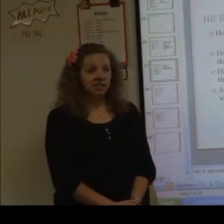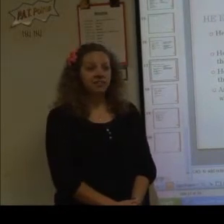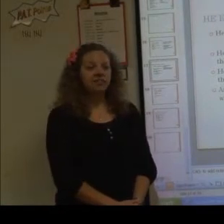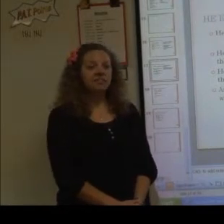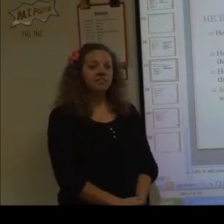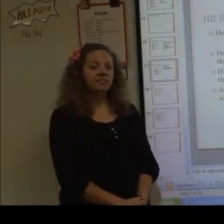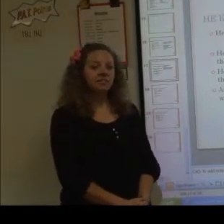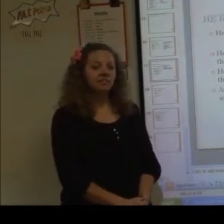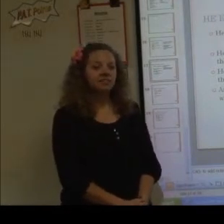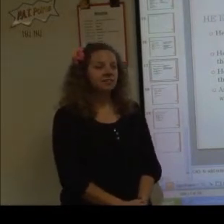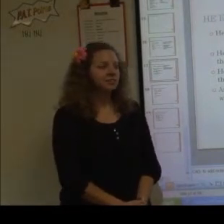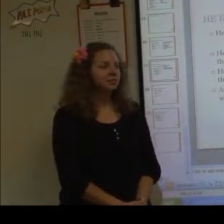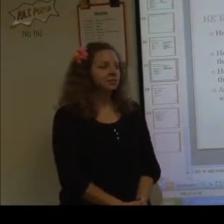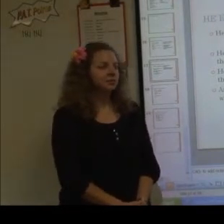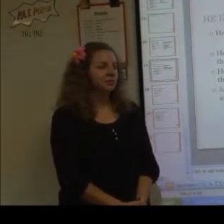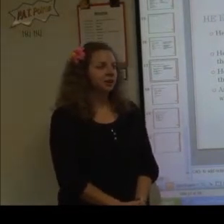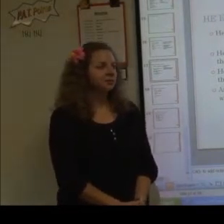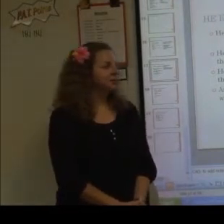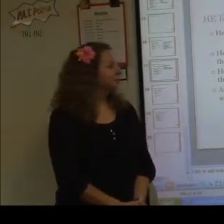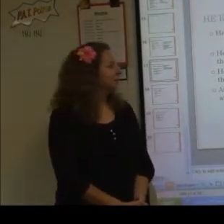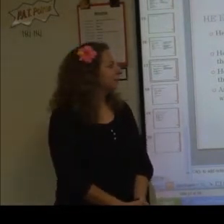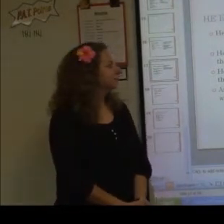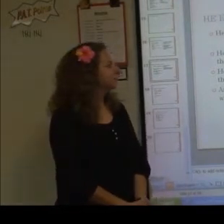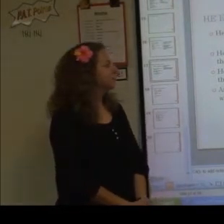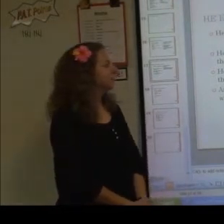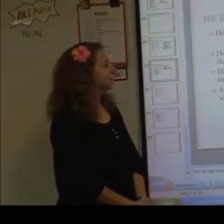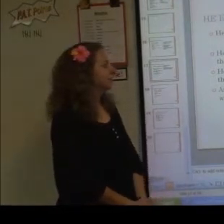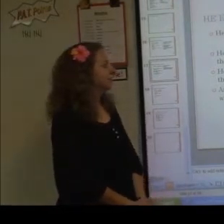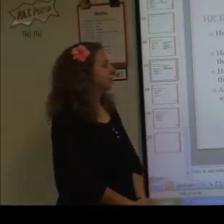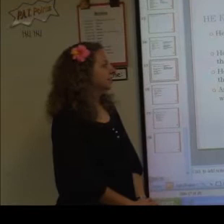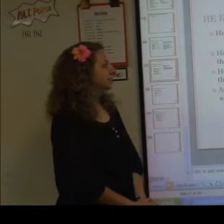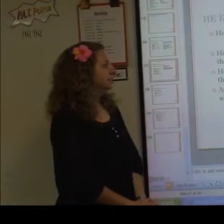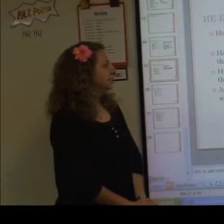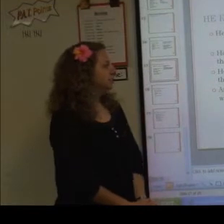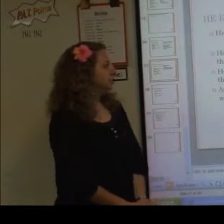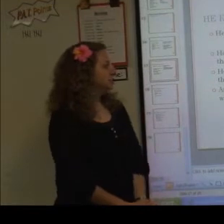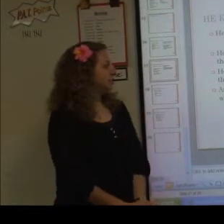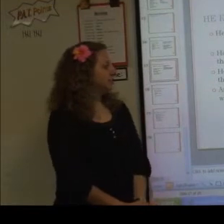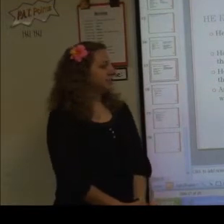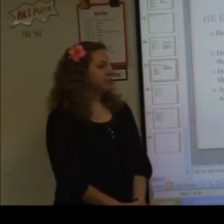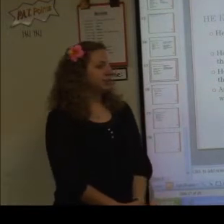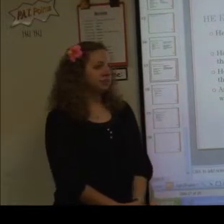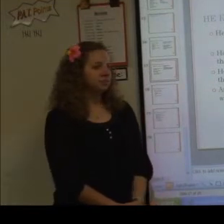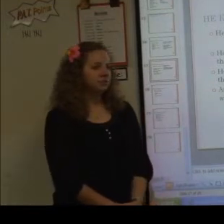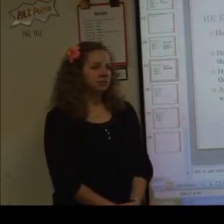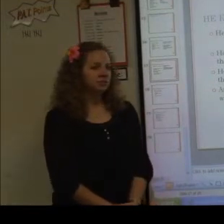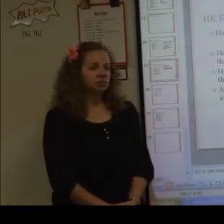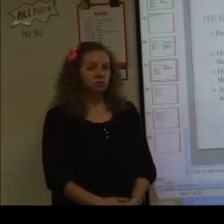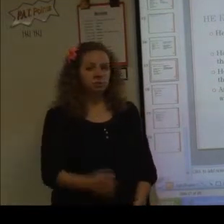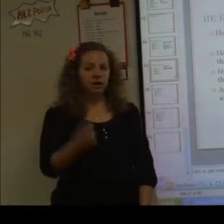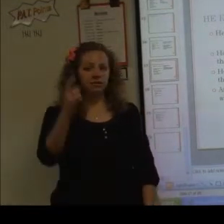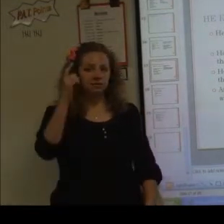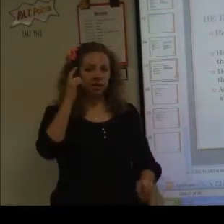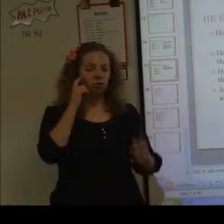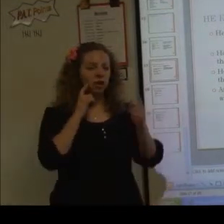it. So how do you want to do that one? He sees each tear that falls. So you have like